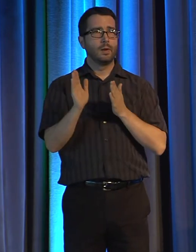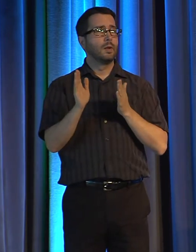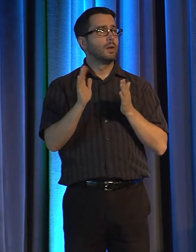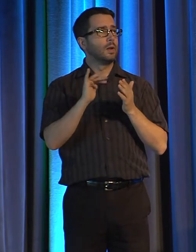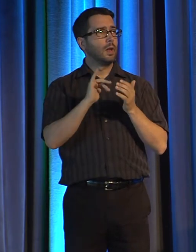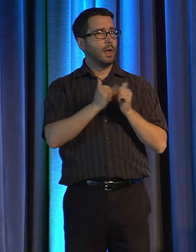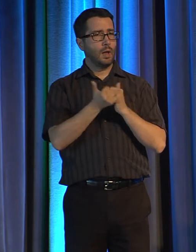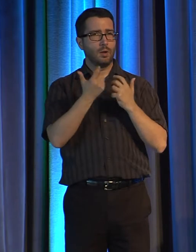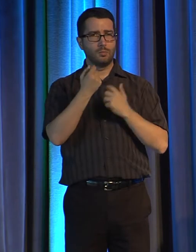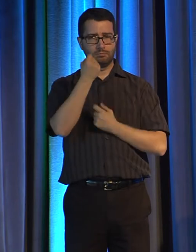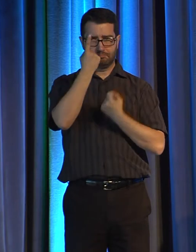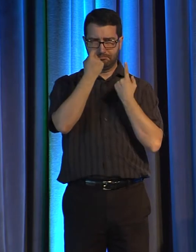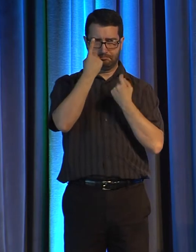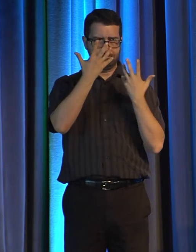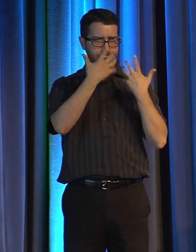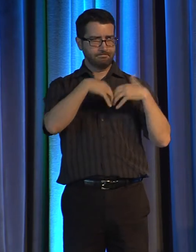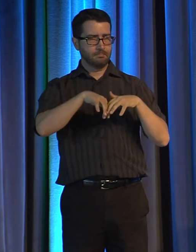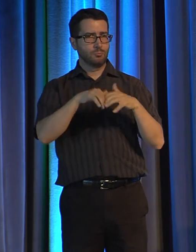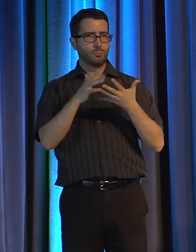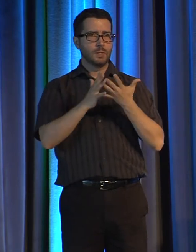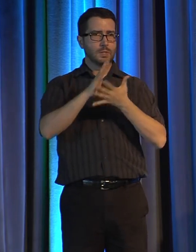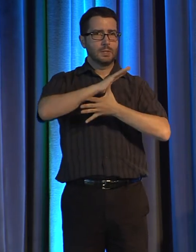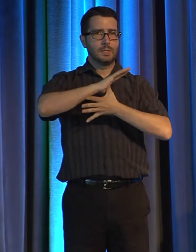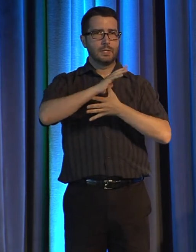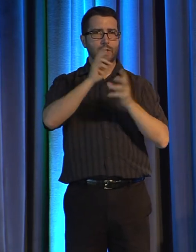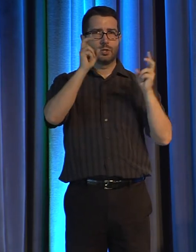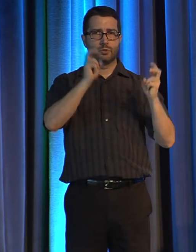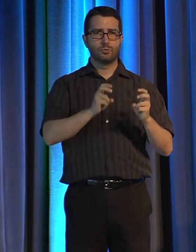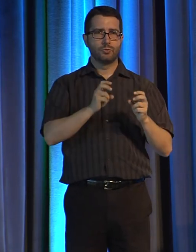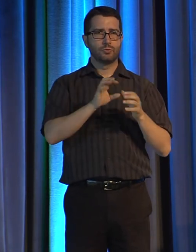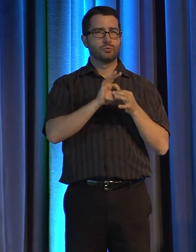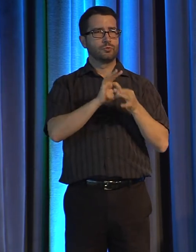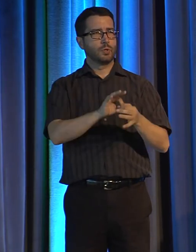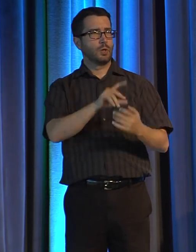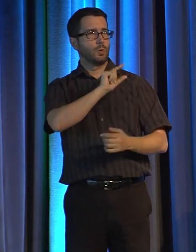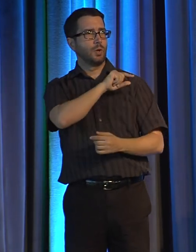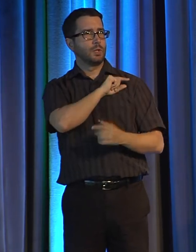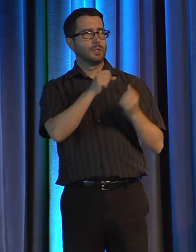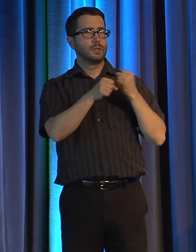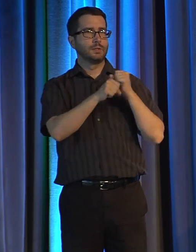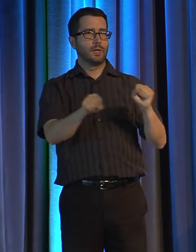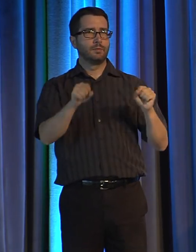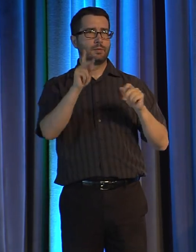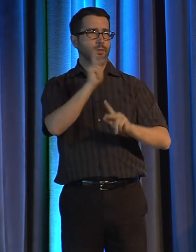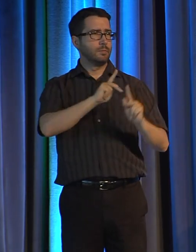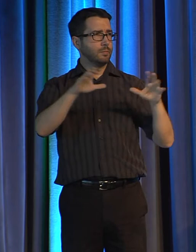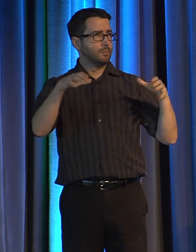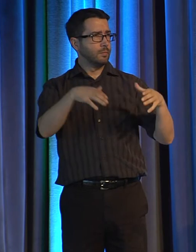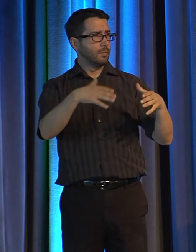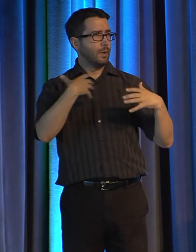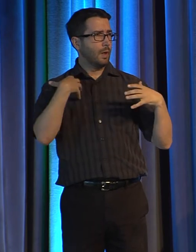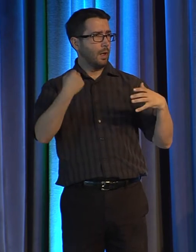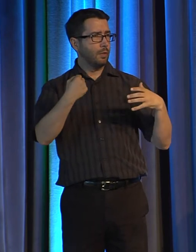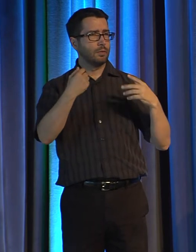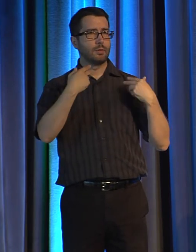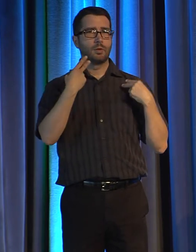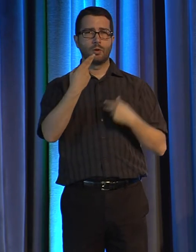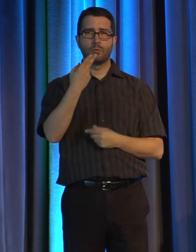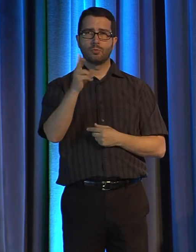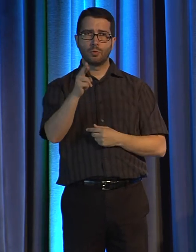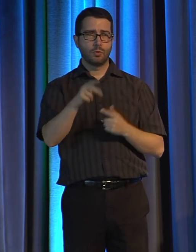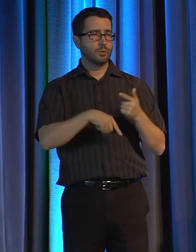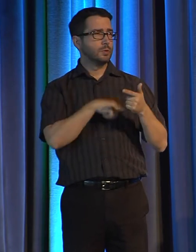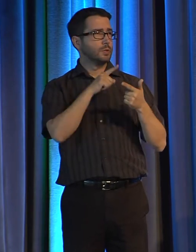their alignment with priority issues relating to quality, safety, population health, human resources,